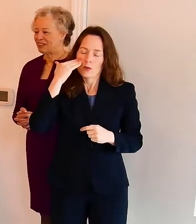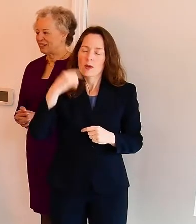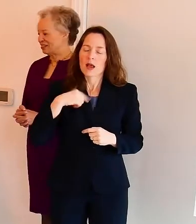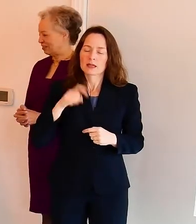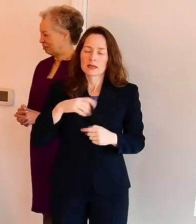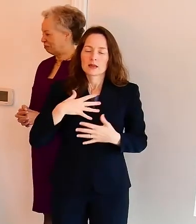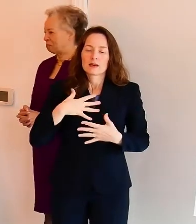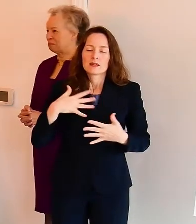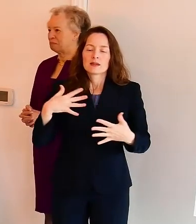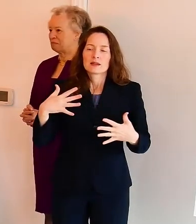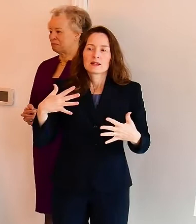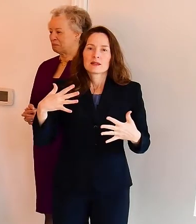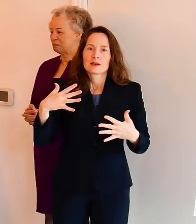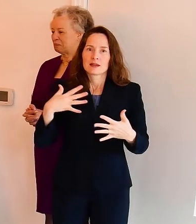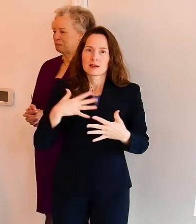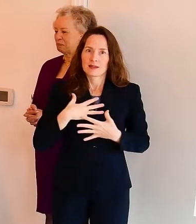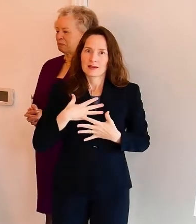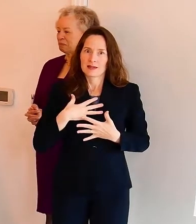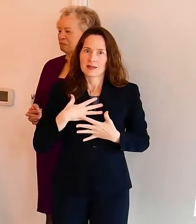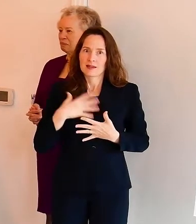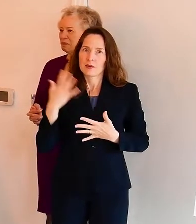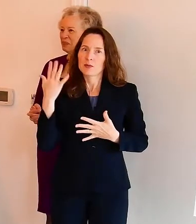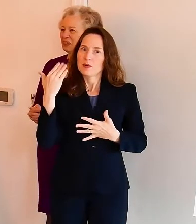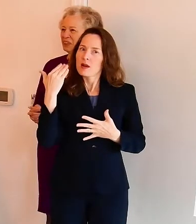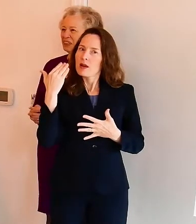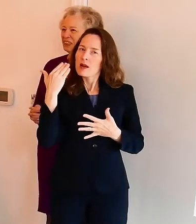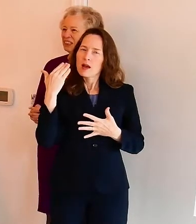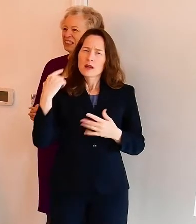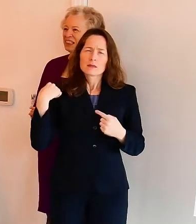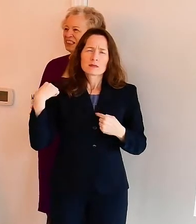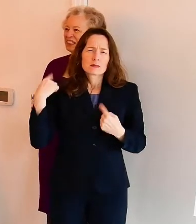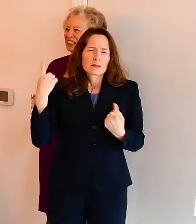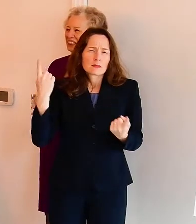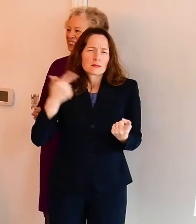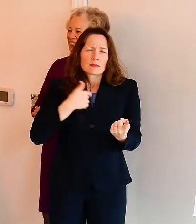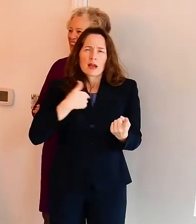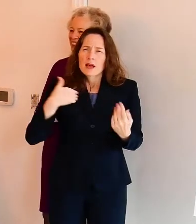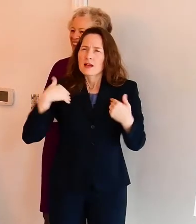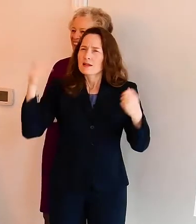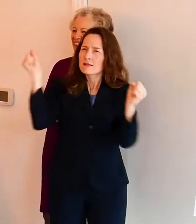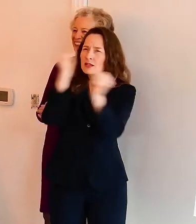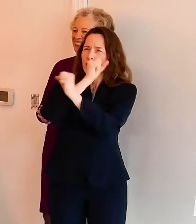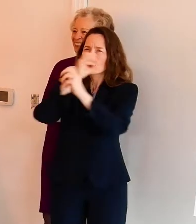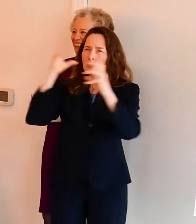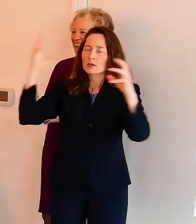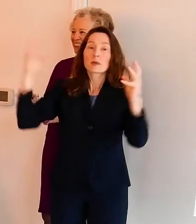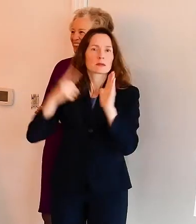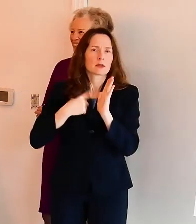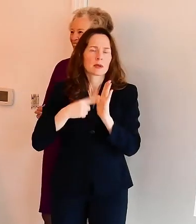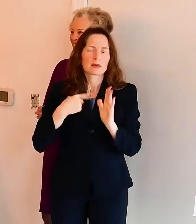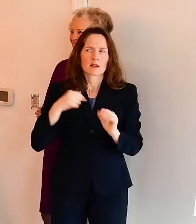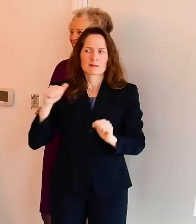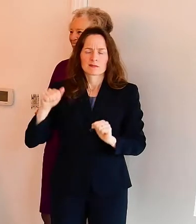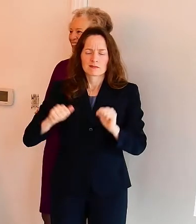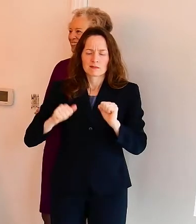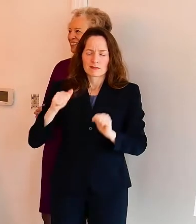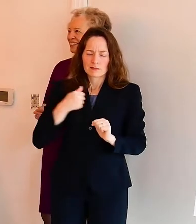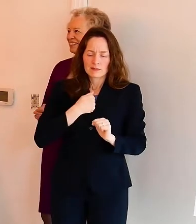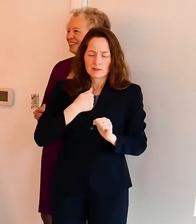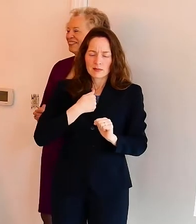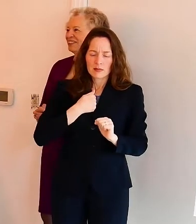like that deep vision work that starts in your toes. You're not even sure if you believe it, and then you start to see those